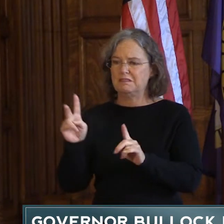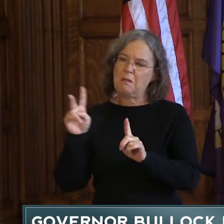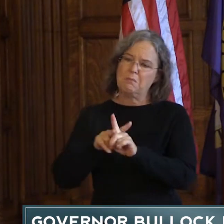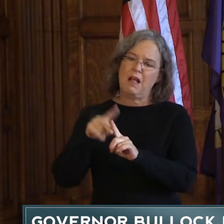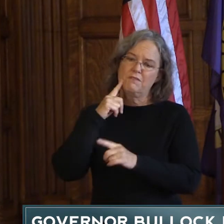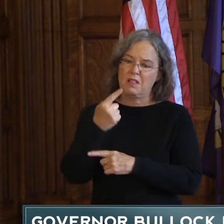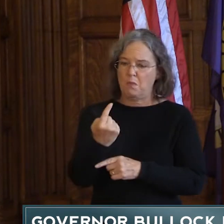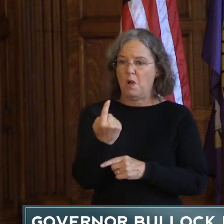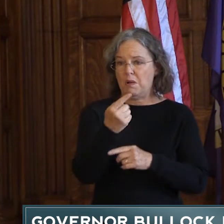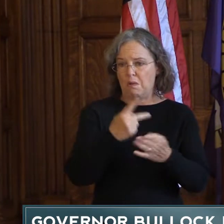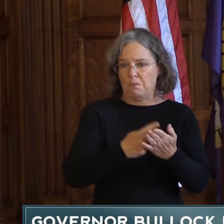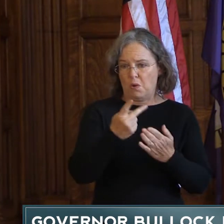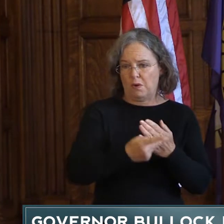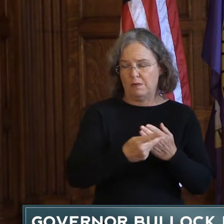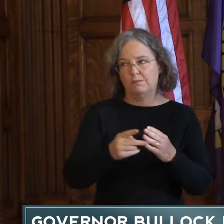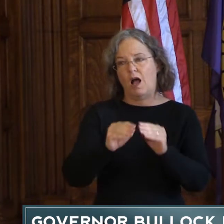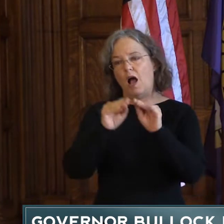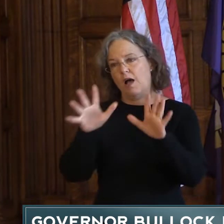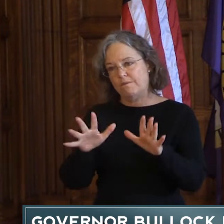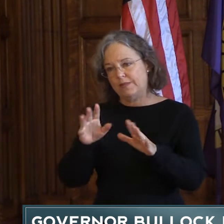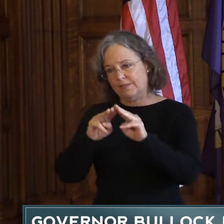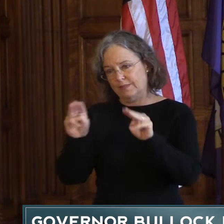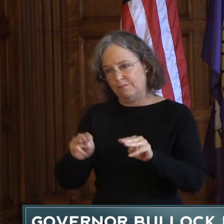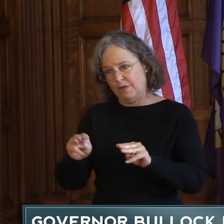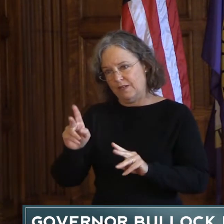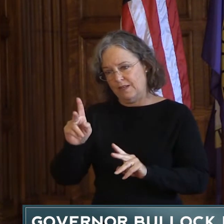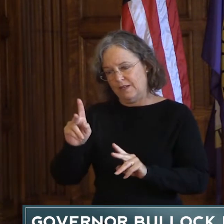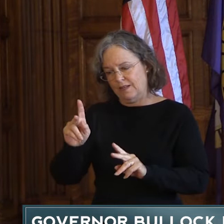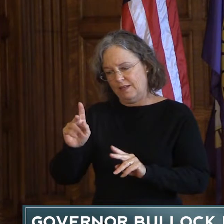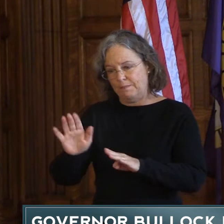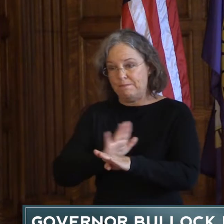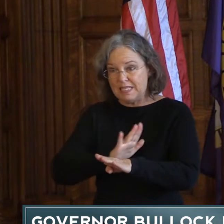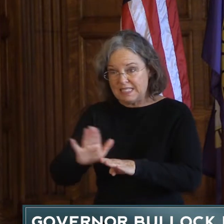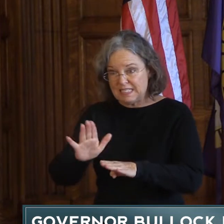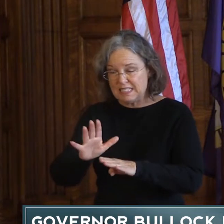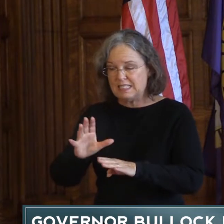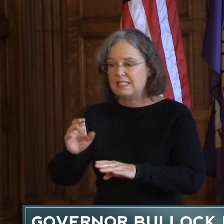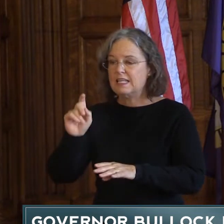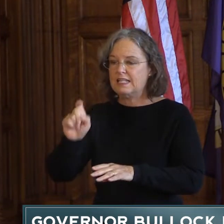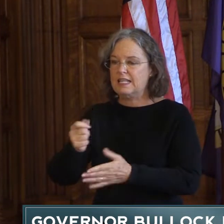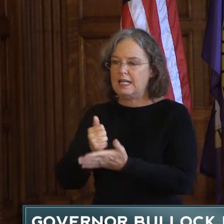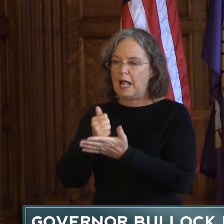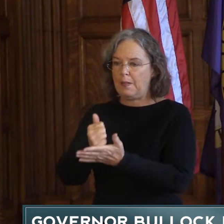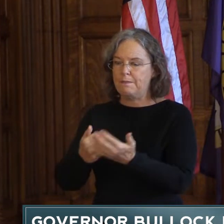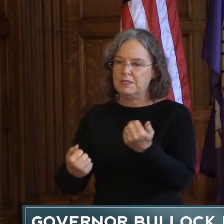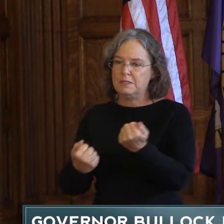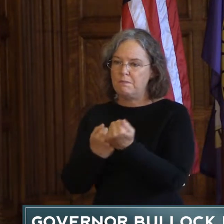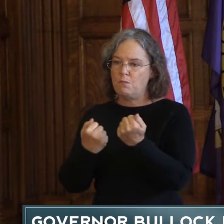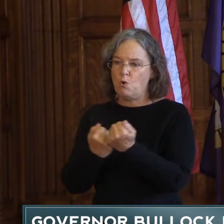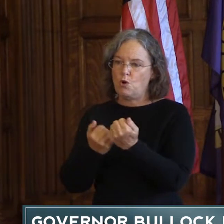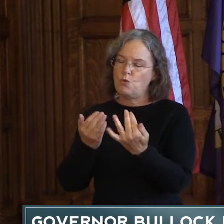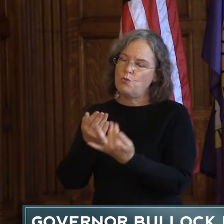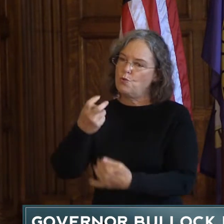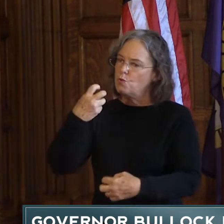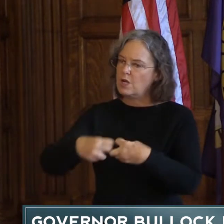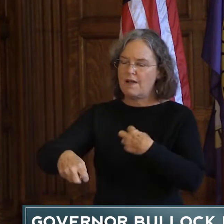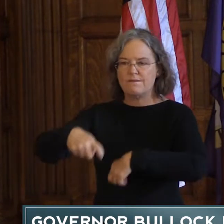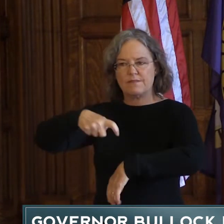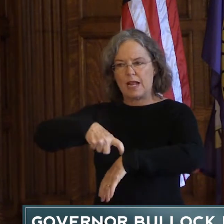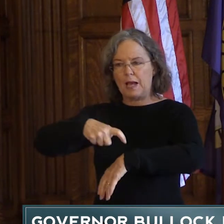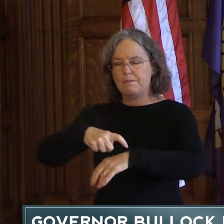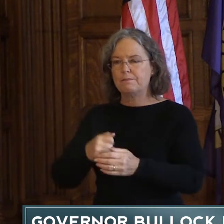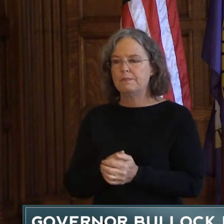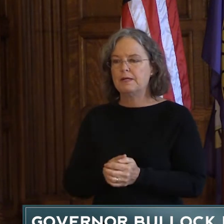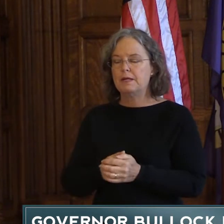that Montana and Montana businesses need support getting through this difficult time. The agencies operating